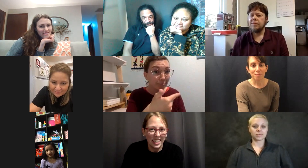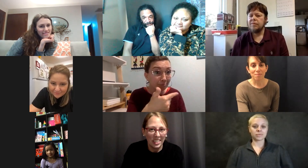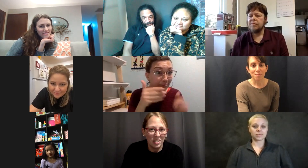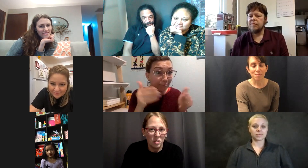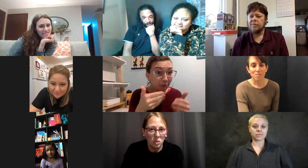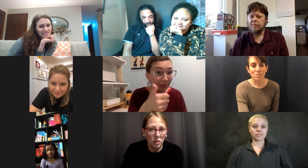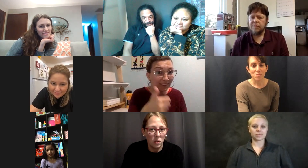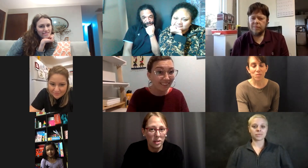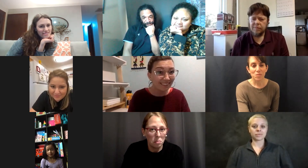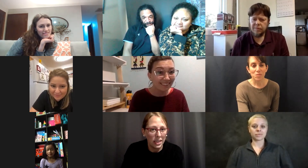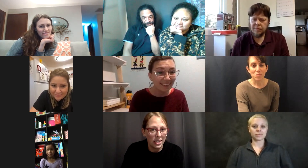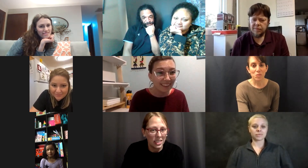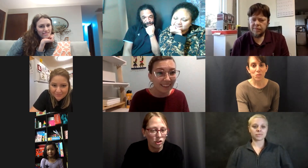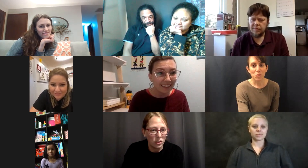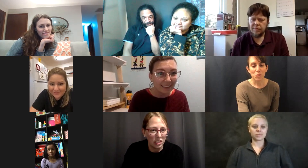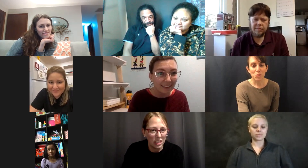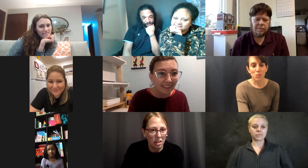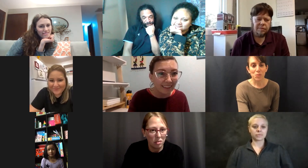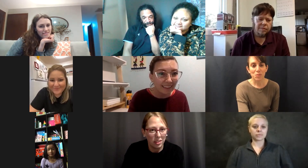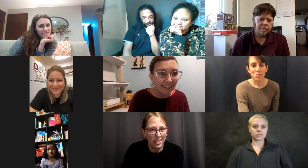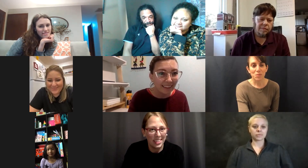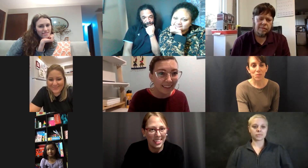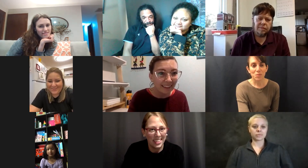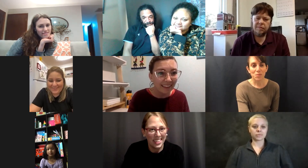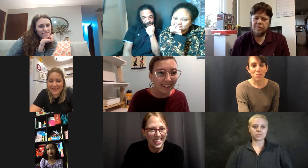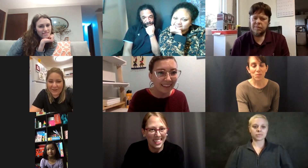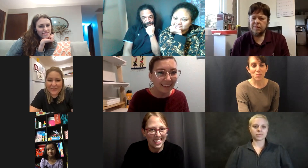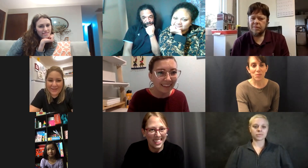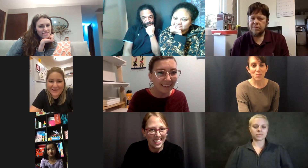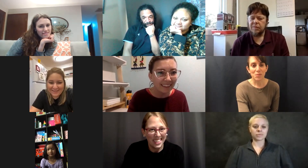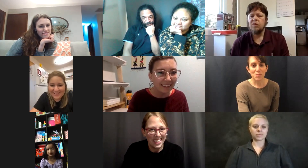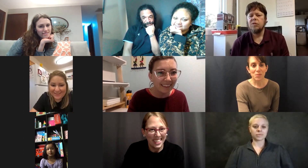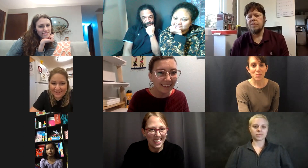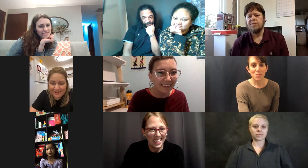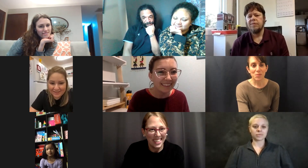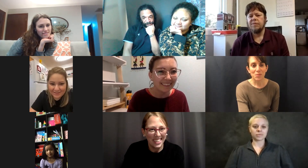Diana, do you want to go ahead and be next introducing yourself?